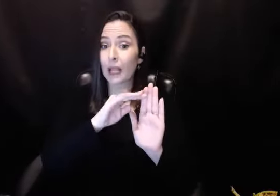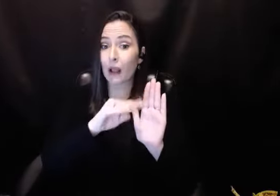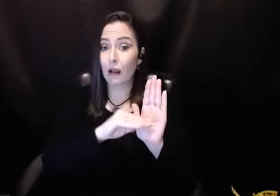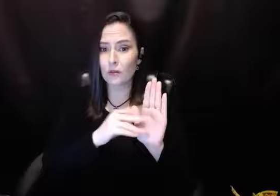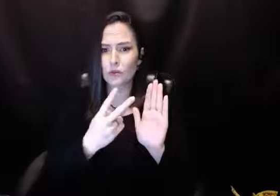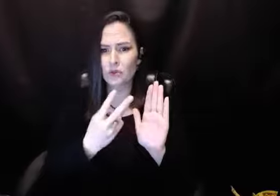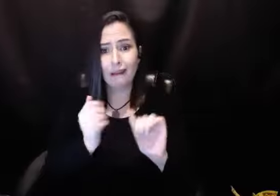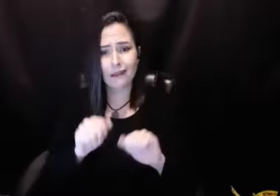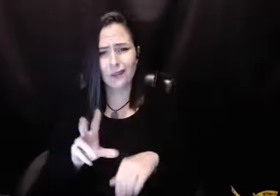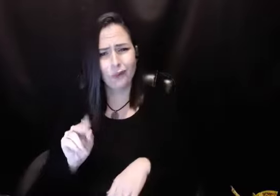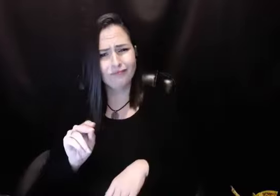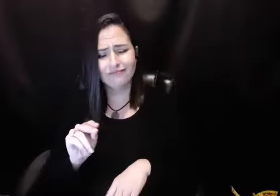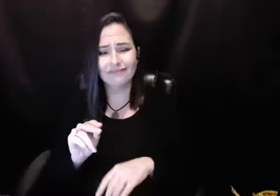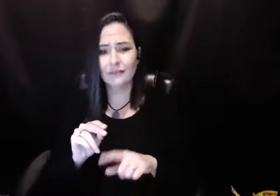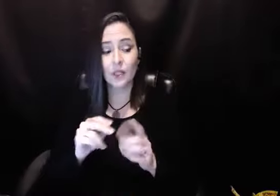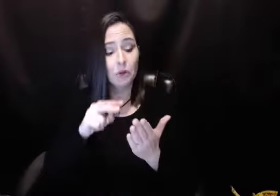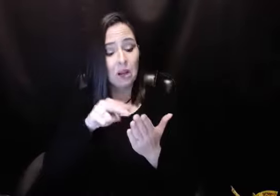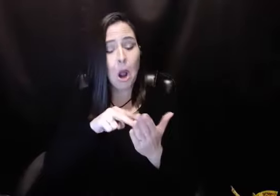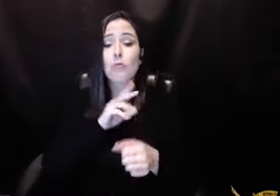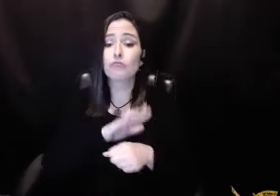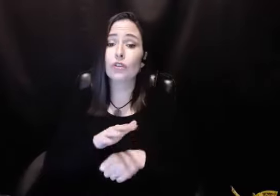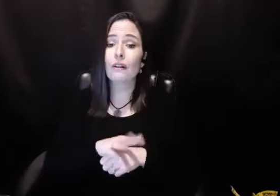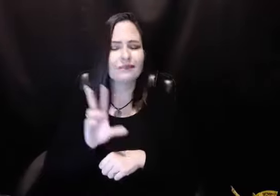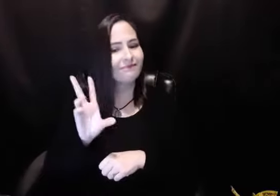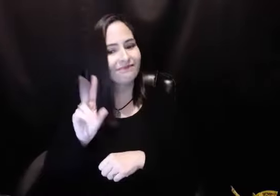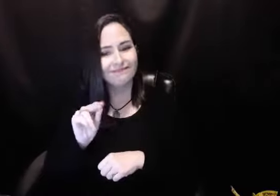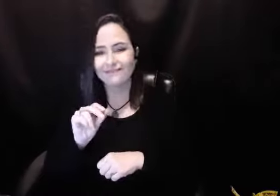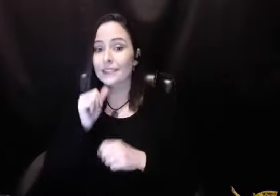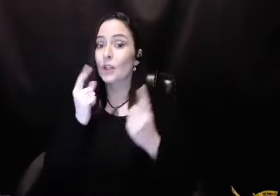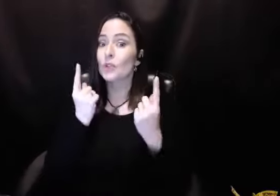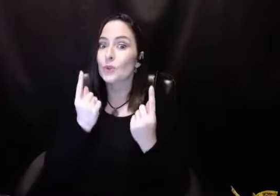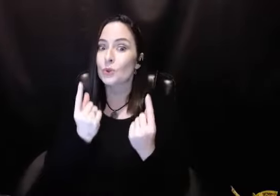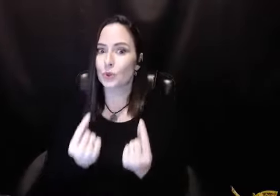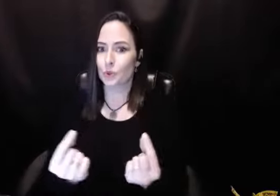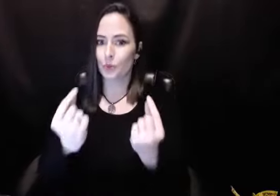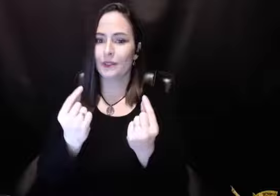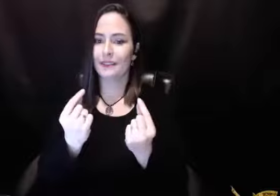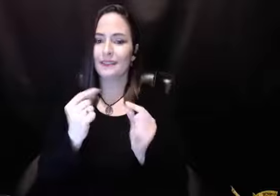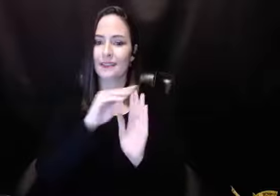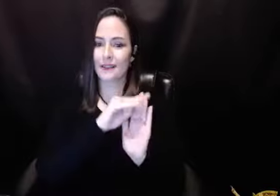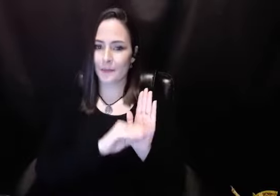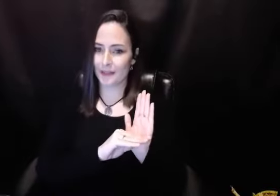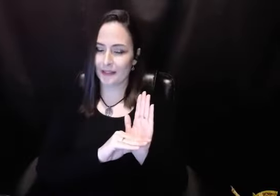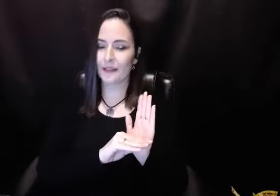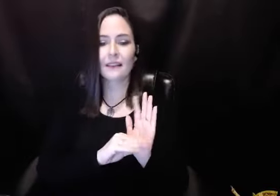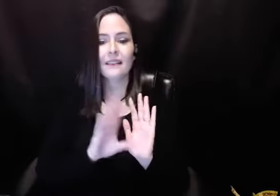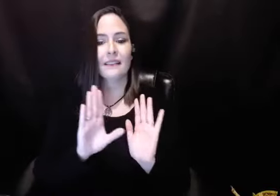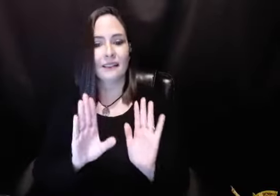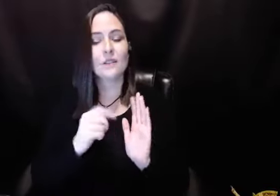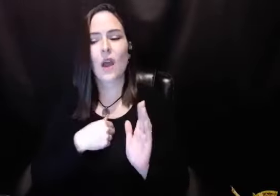one done, you can't go to two. A lot of people just read them and think that's working them. But that is not working the